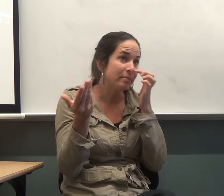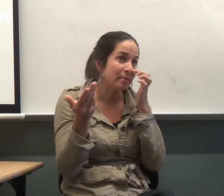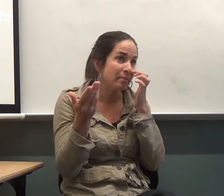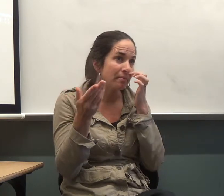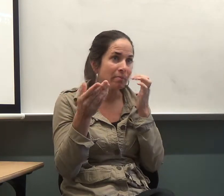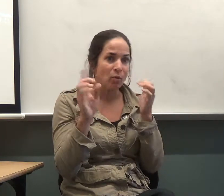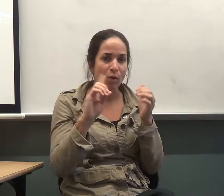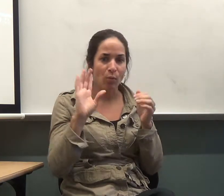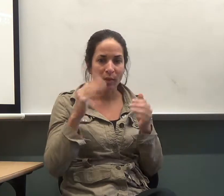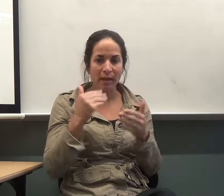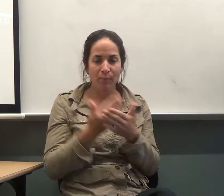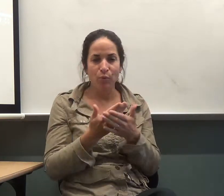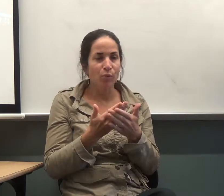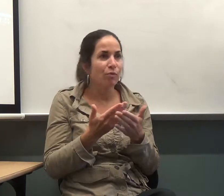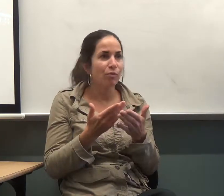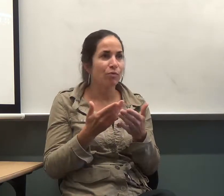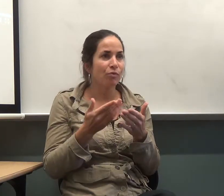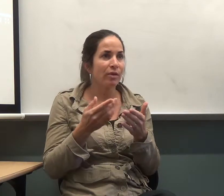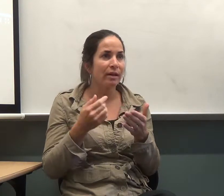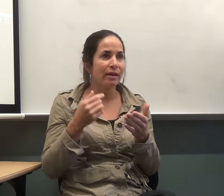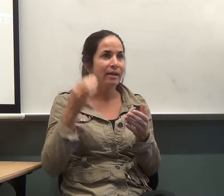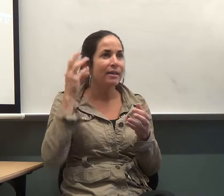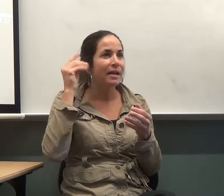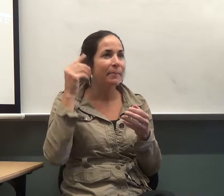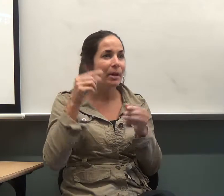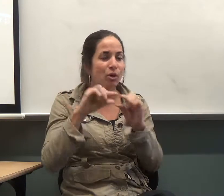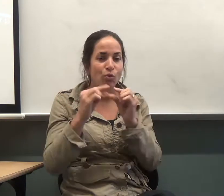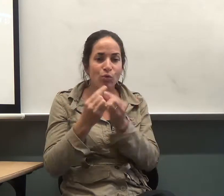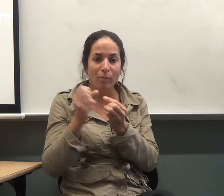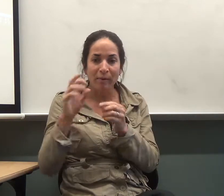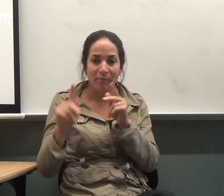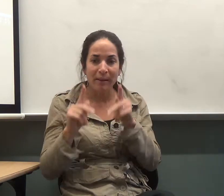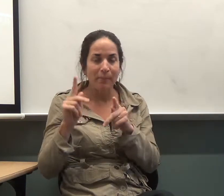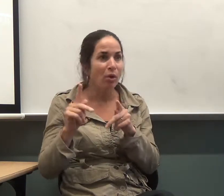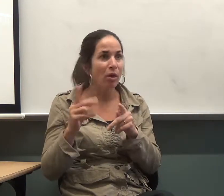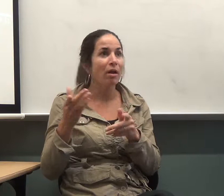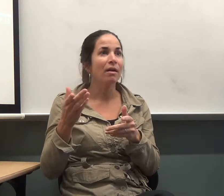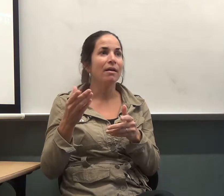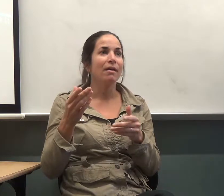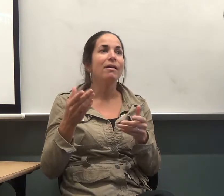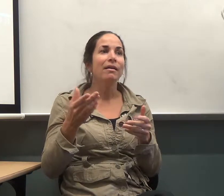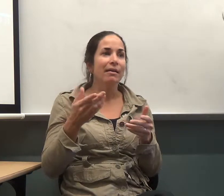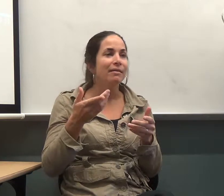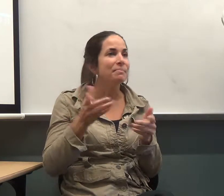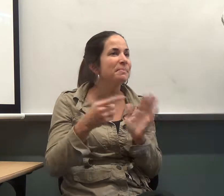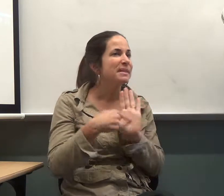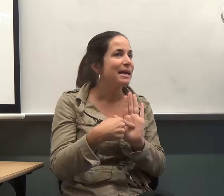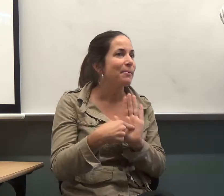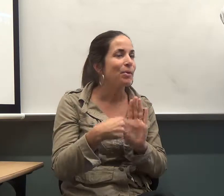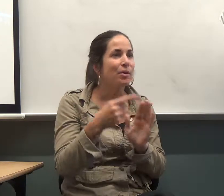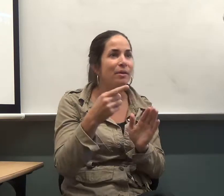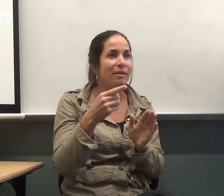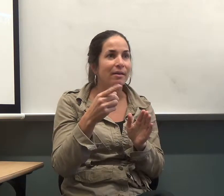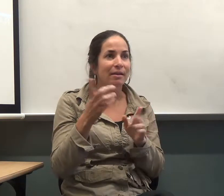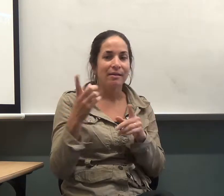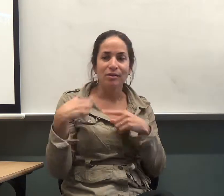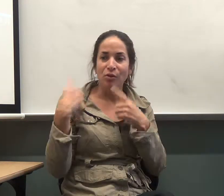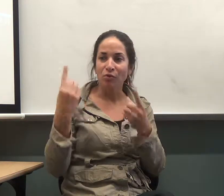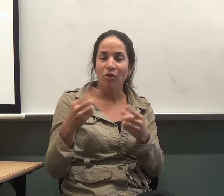Bigfoot? I need a group of people. Think about it. How many shows are there out there? You can't use this one, but let's say there have been 6 shows